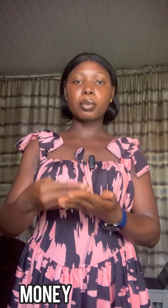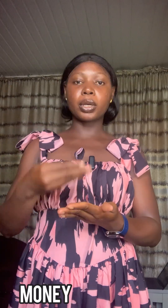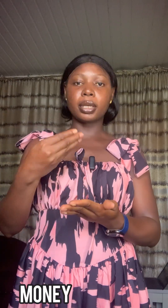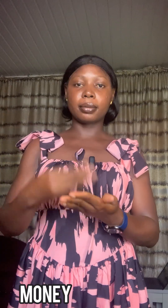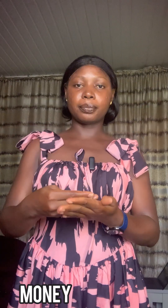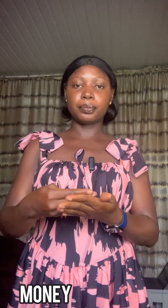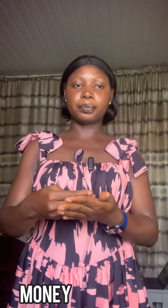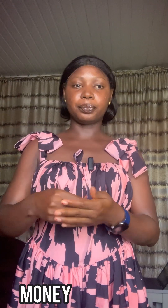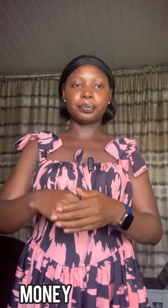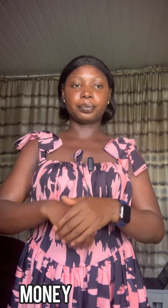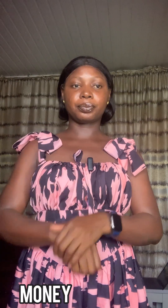money.